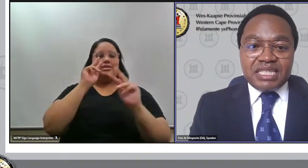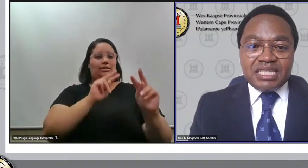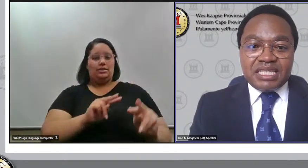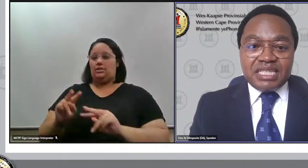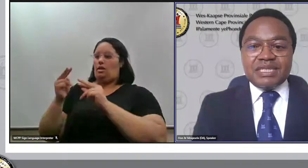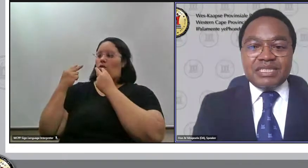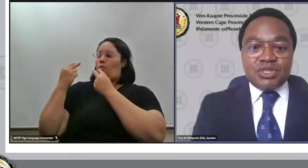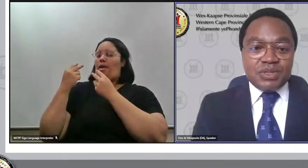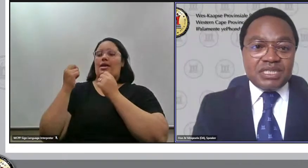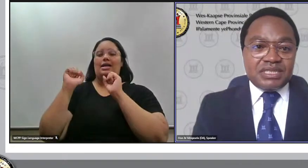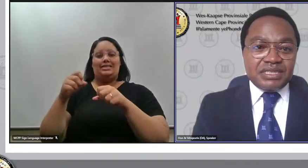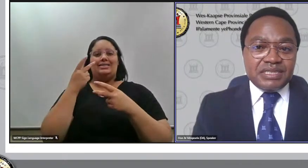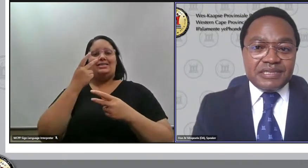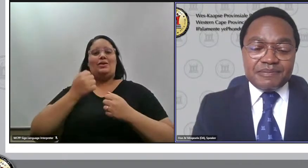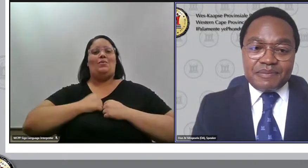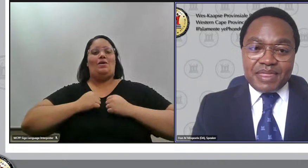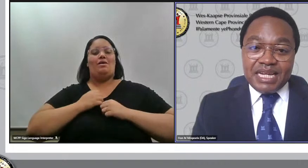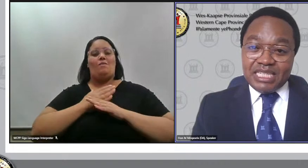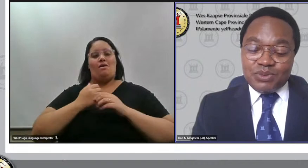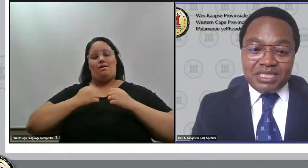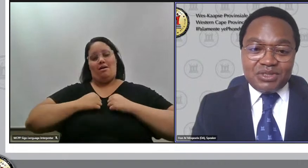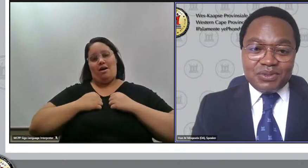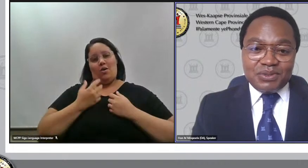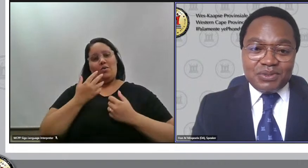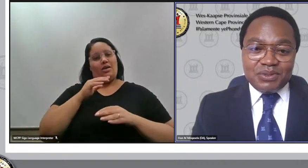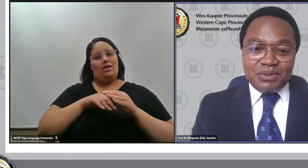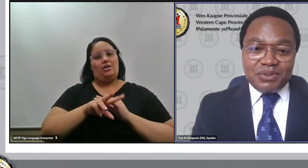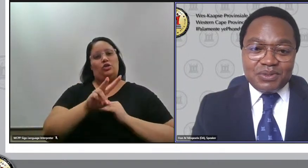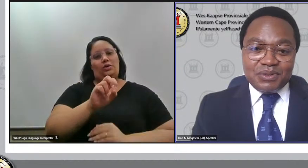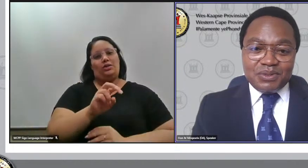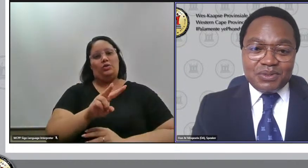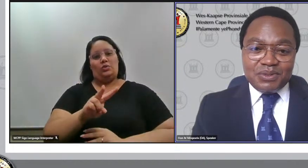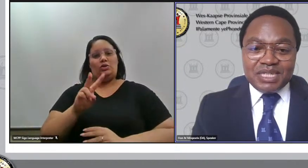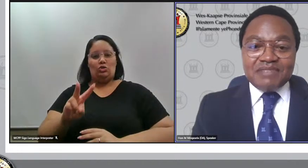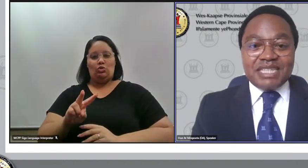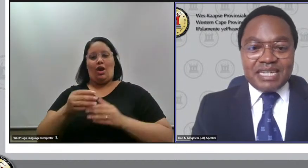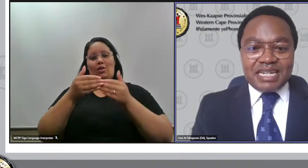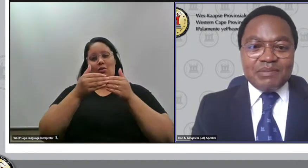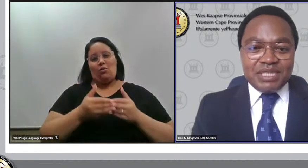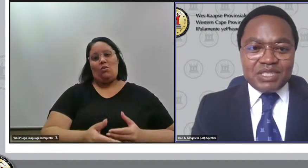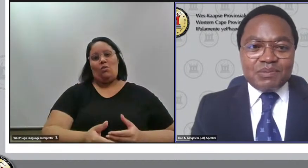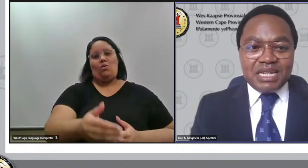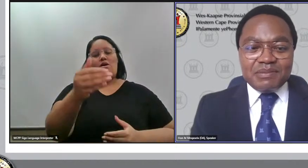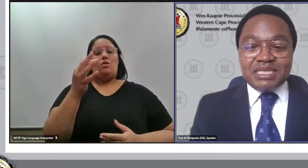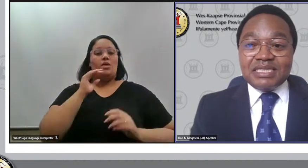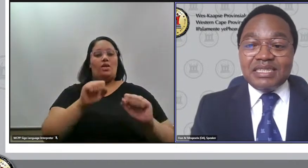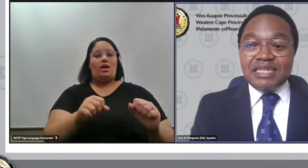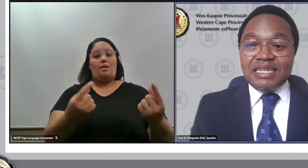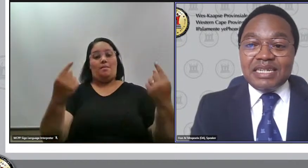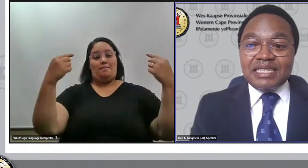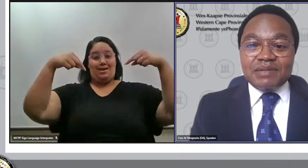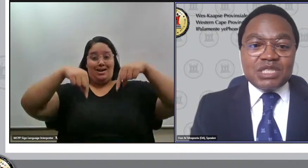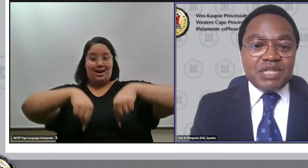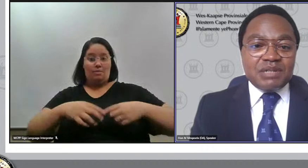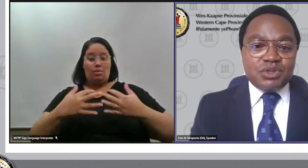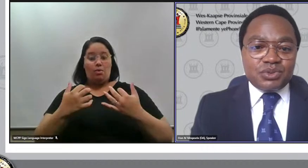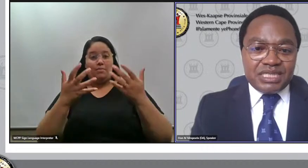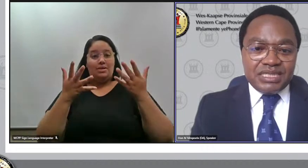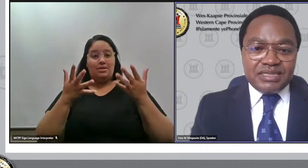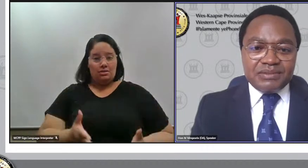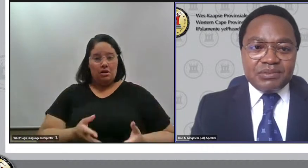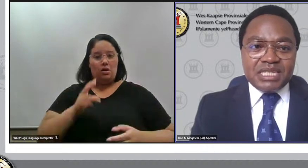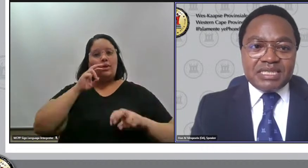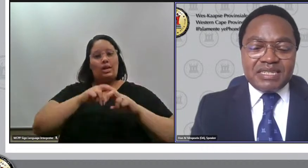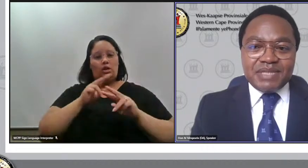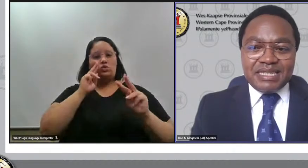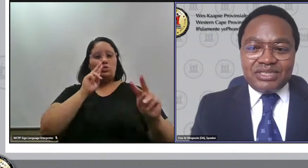we did in 2022 and going forward, whenever they come in this parliament, they must be able to